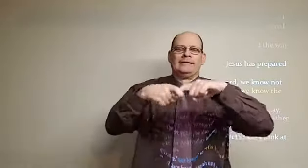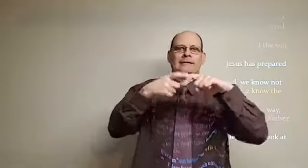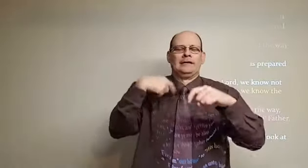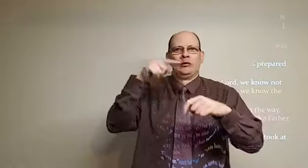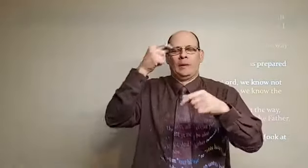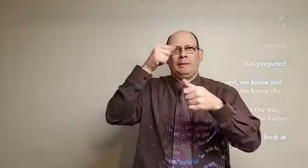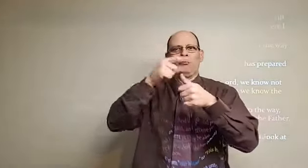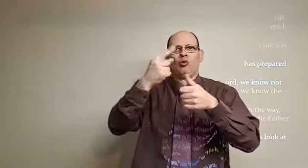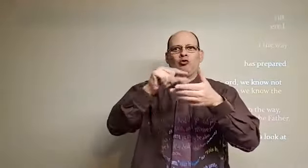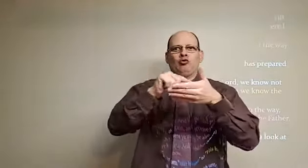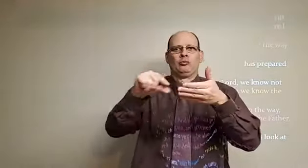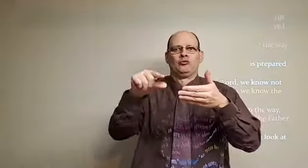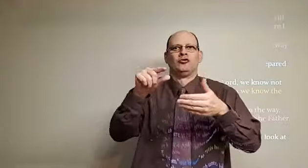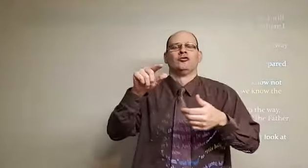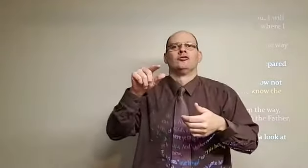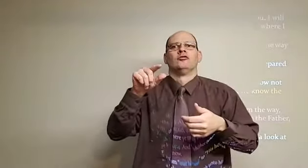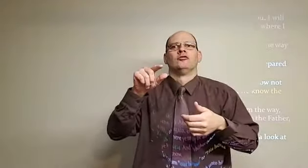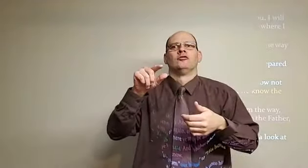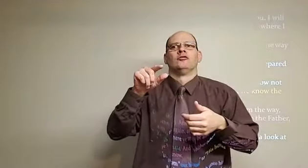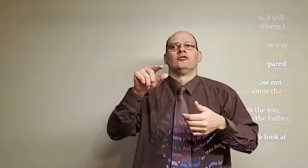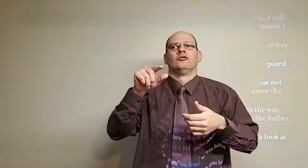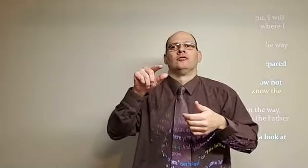I'm sorry but I want to I want to find that right scripture